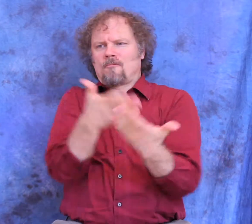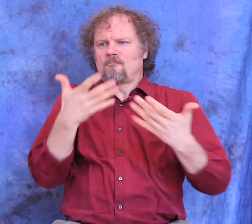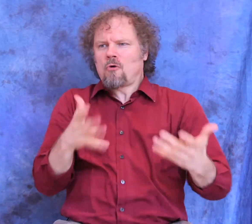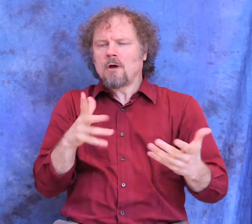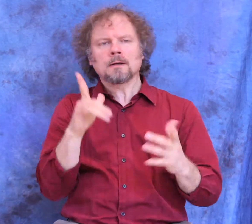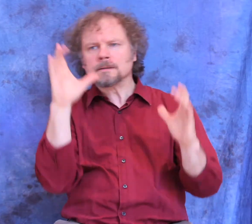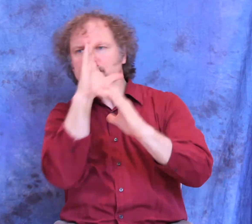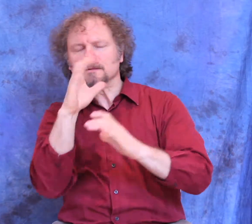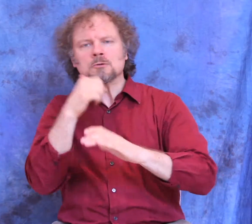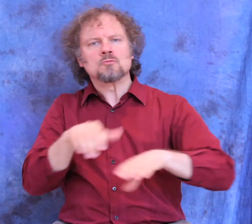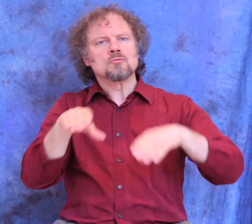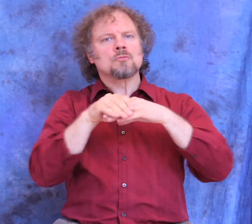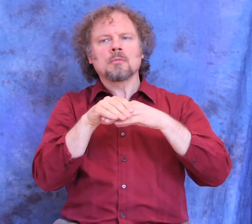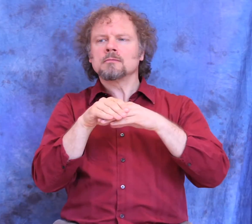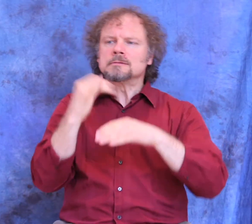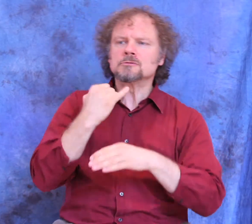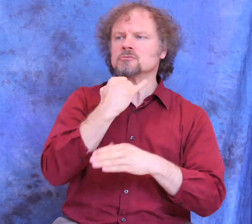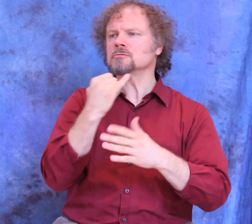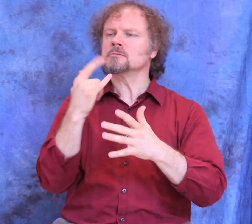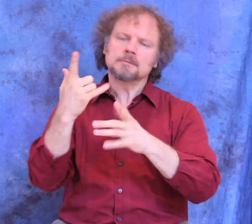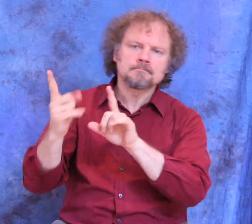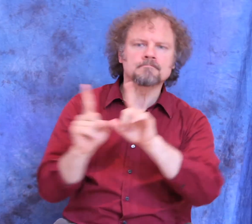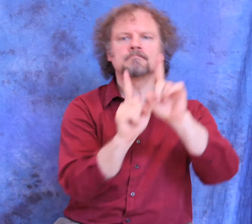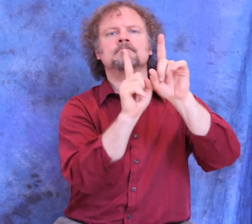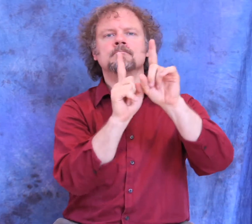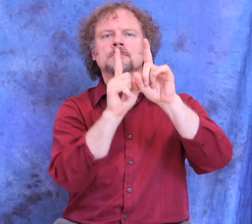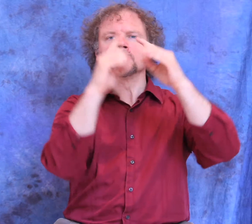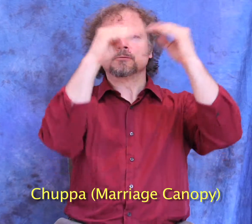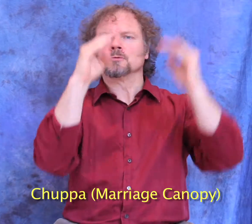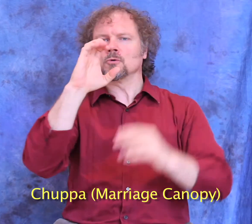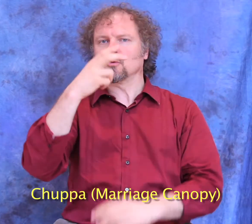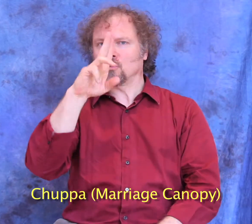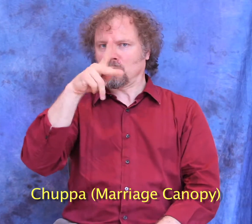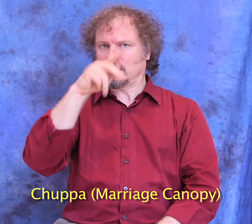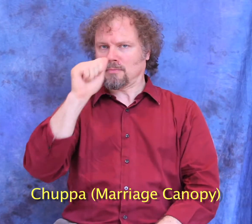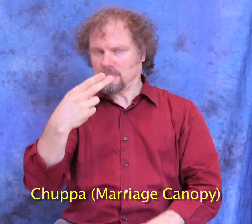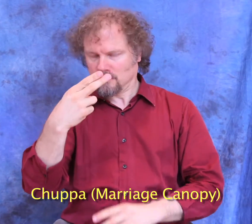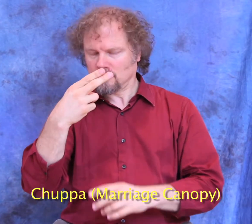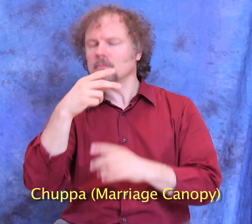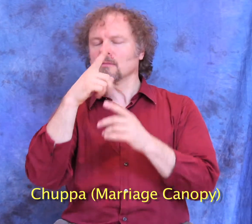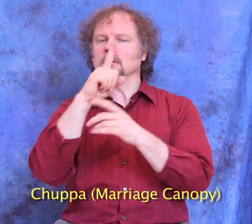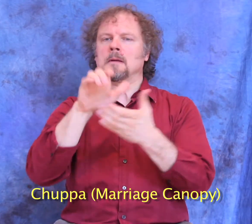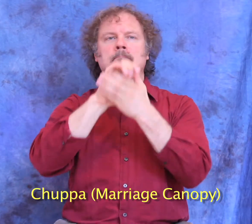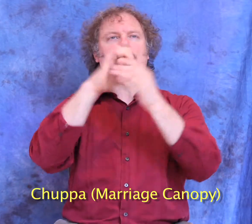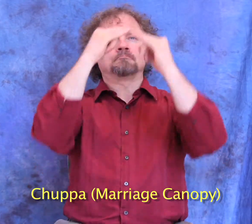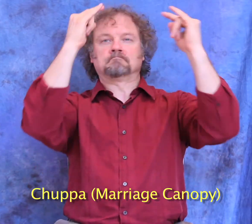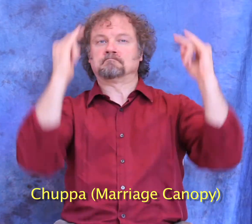the bride, Israel, that he may lead her to the chuppah, Chuppah, marriage canopy. He